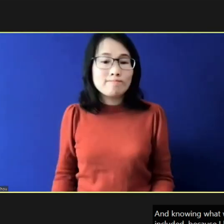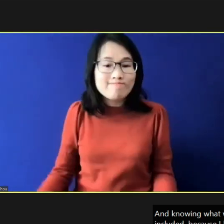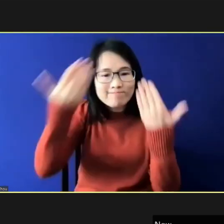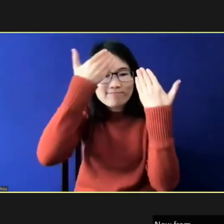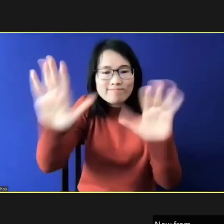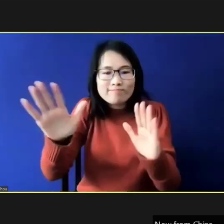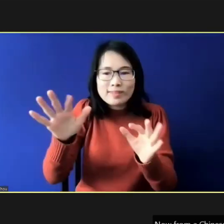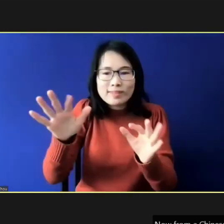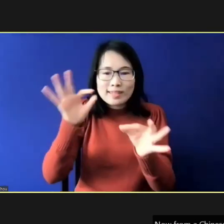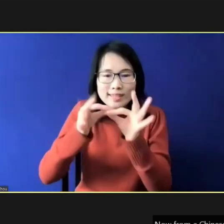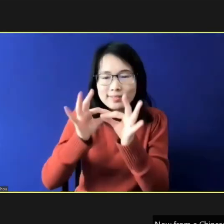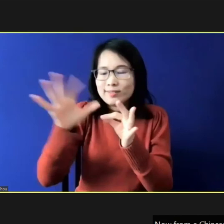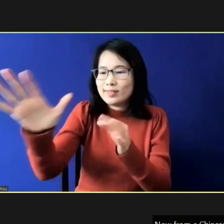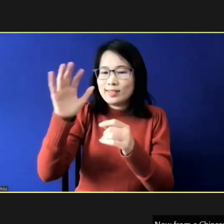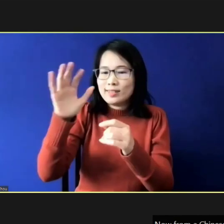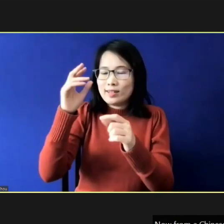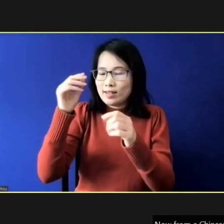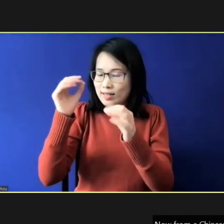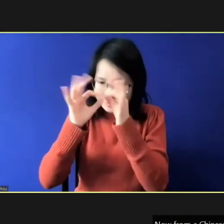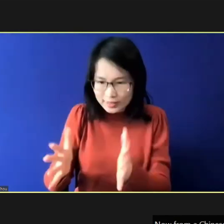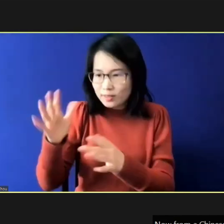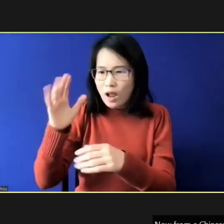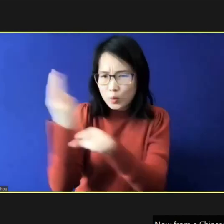Now, from a Chinese perspective,